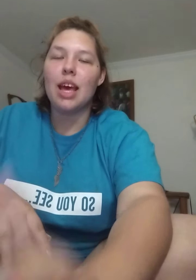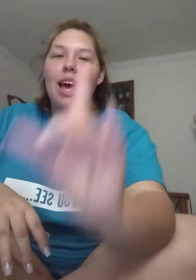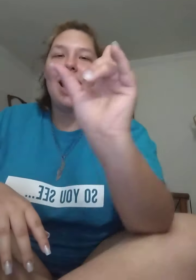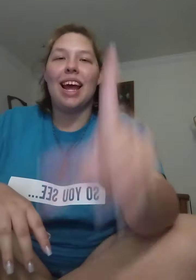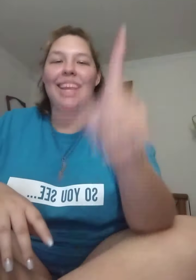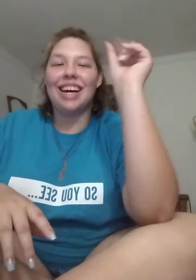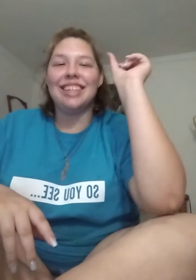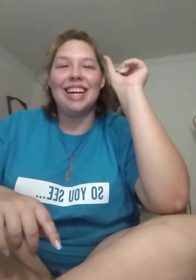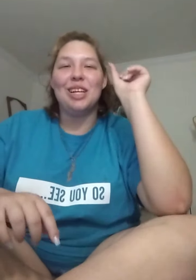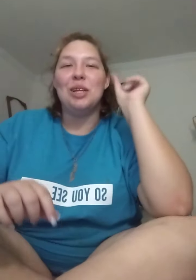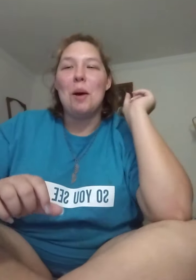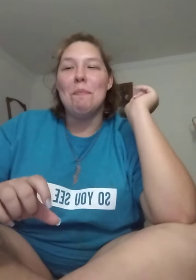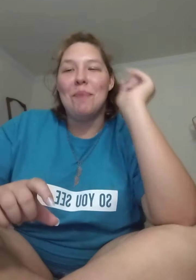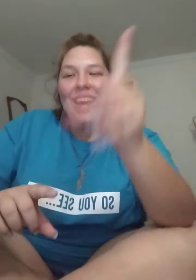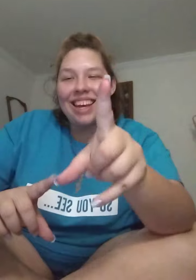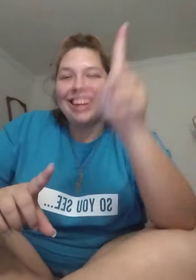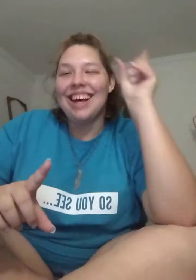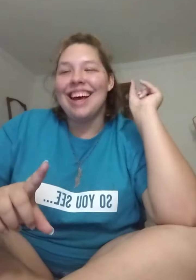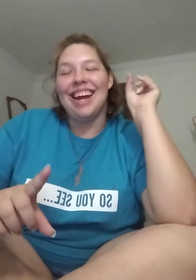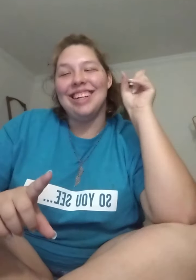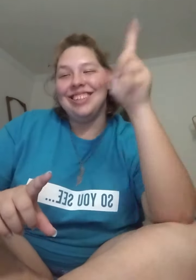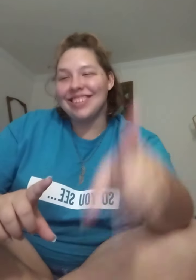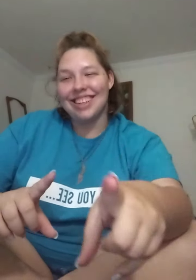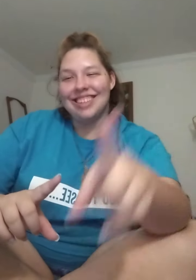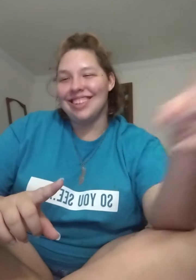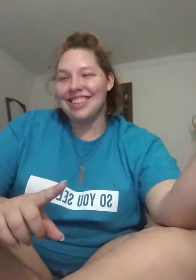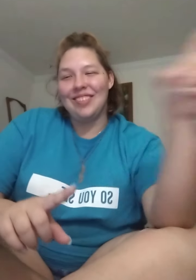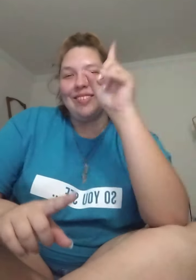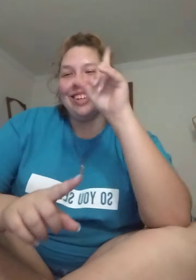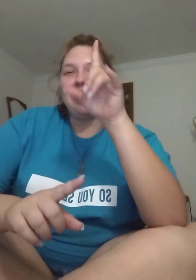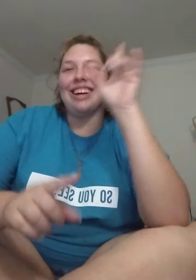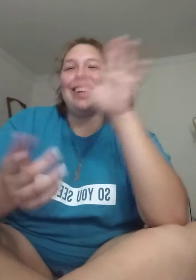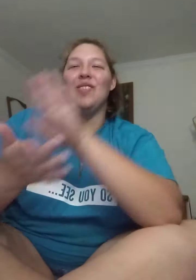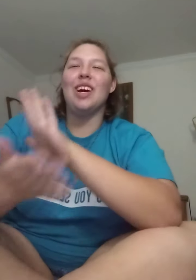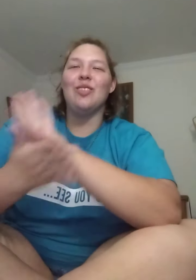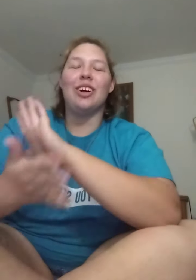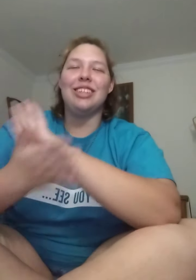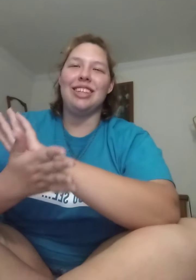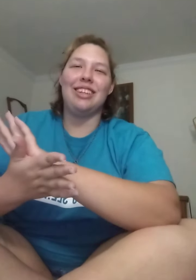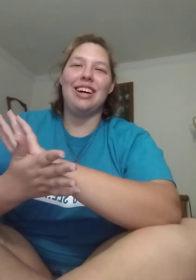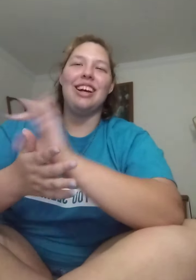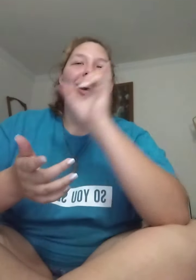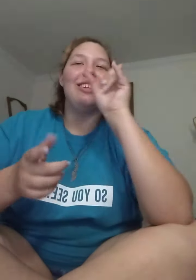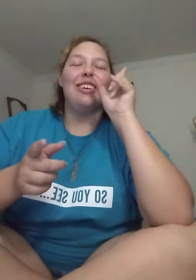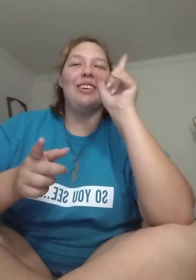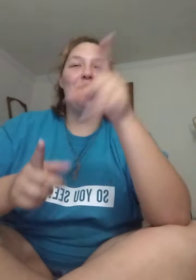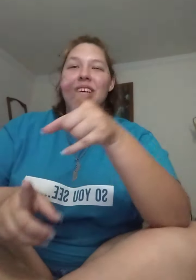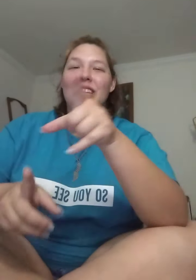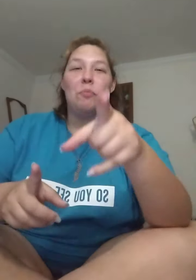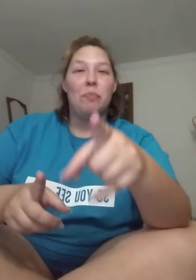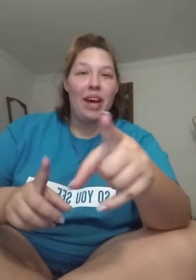out. And guys, that is begging, and you guys know this from TikTok if you guys watch TikTok. So that's